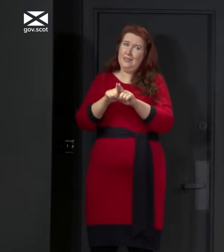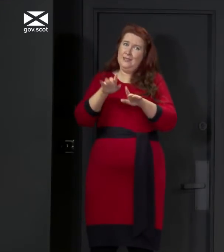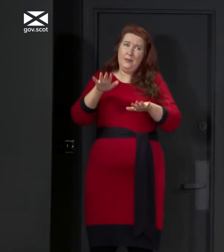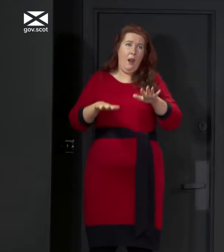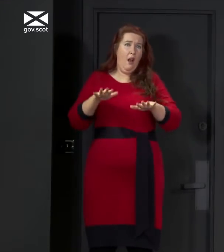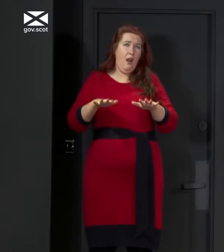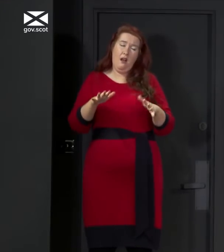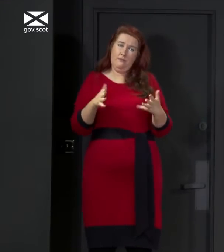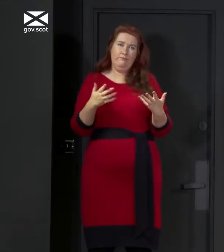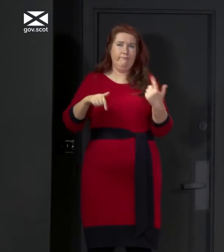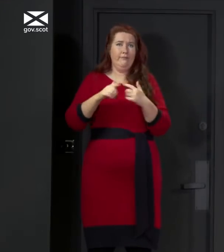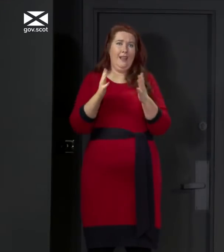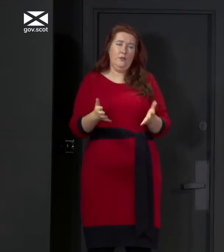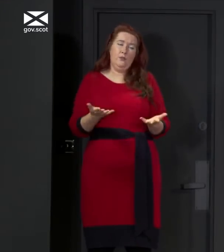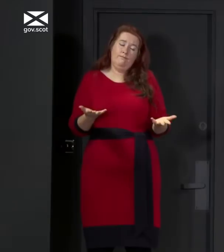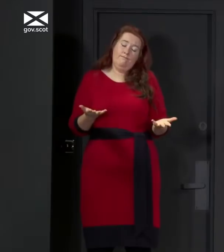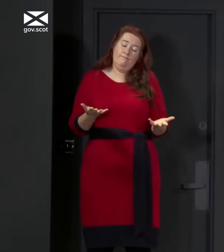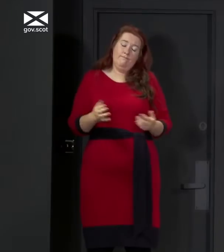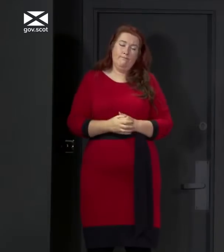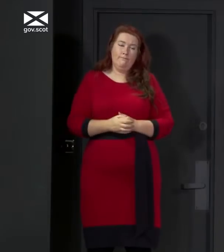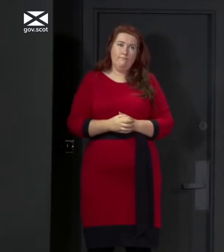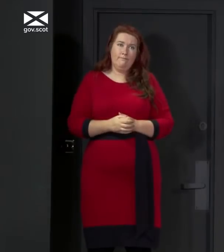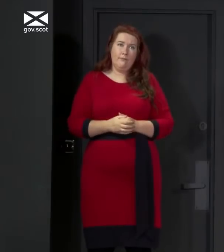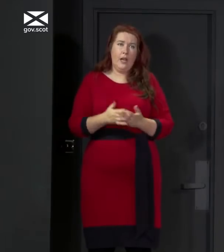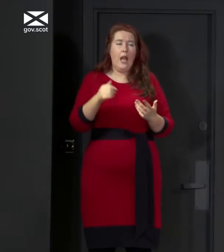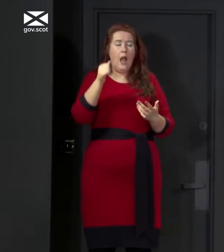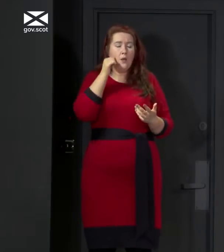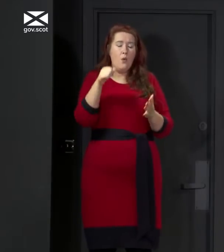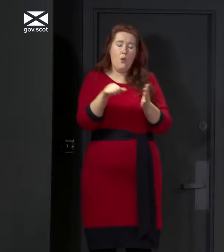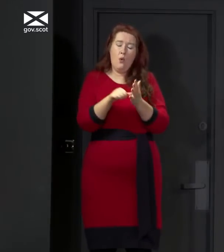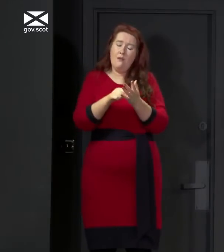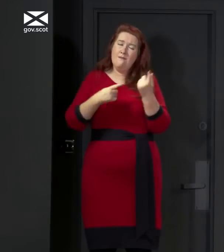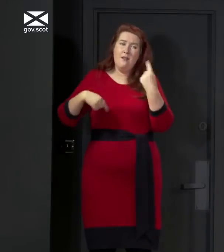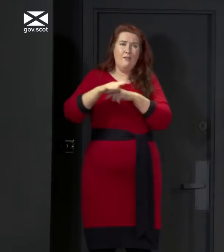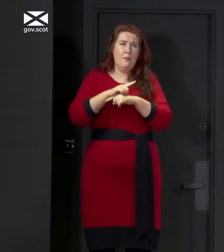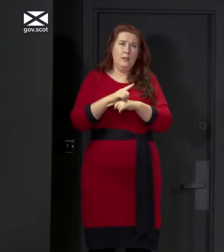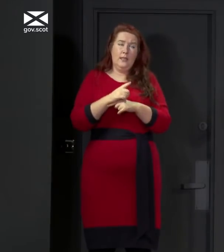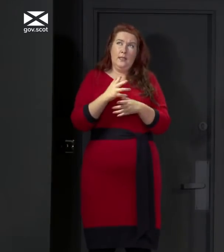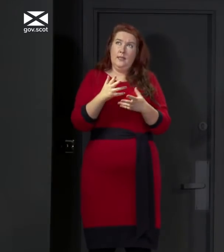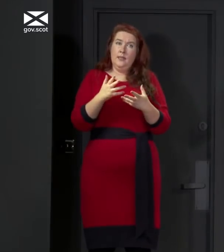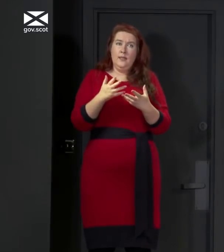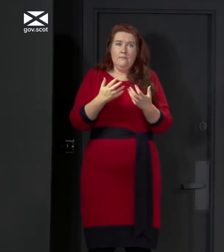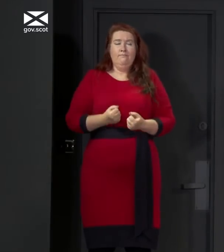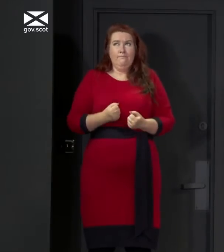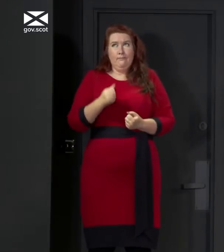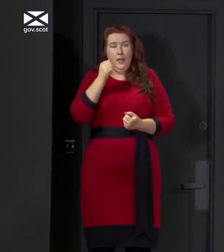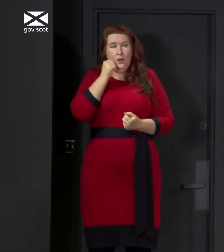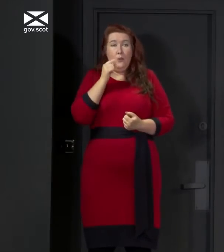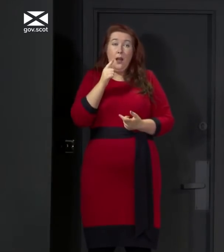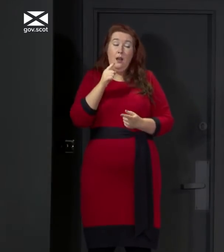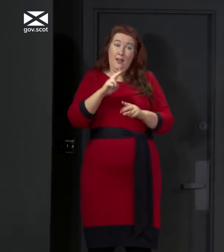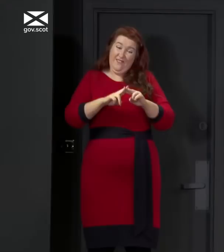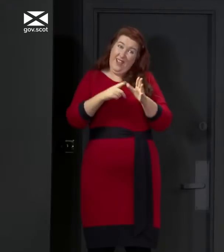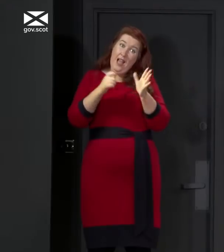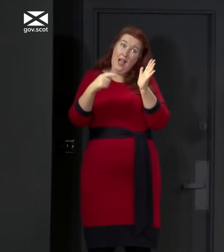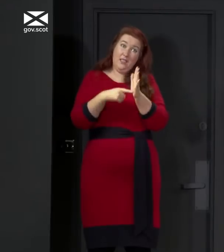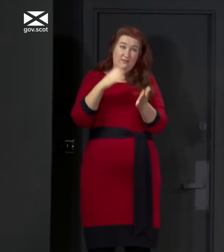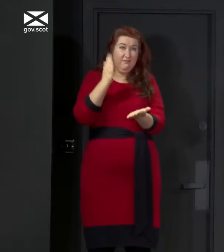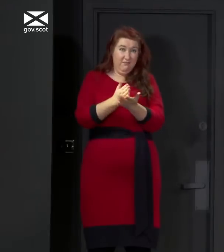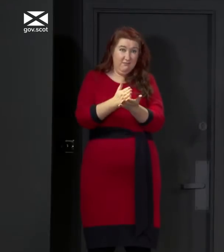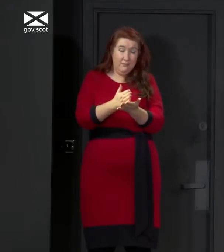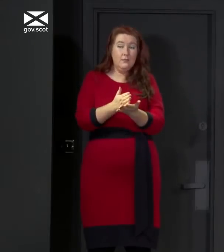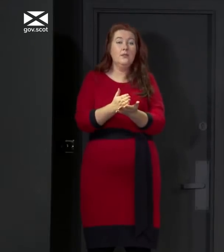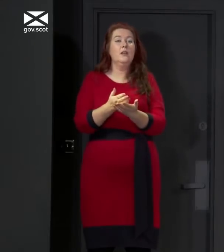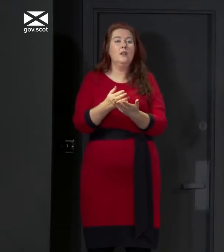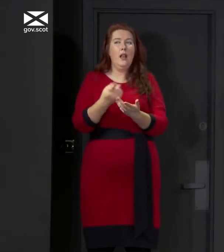positions. But while this is hard for everybody to take, we must hold on to the fact, and it is a fact, that we now have, in a way we